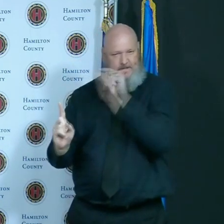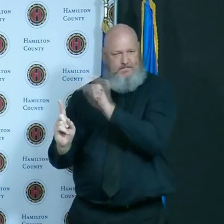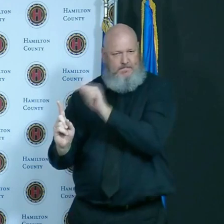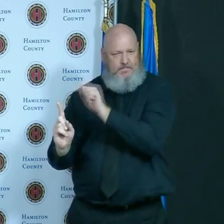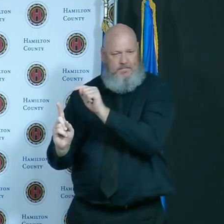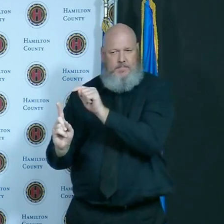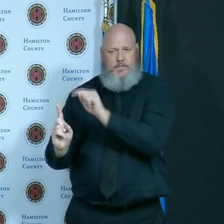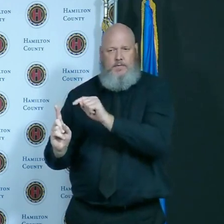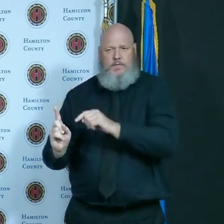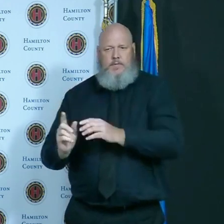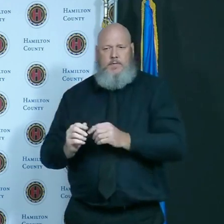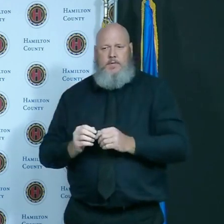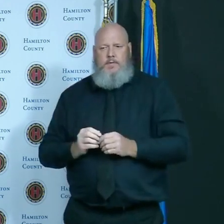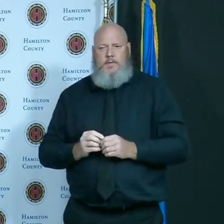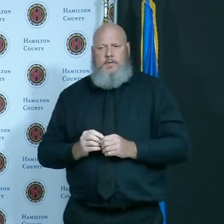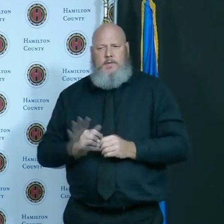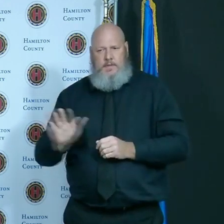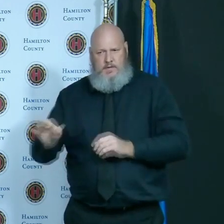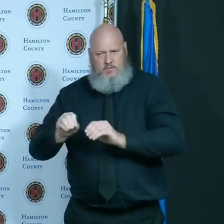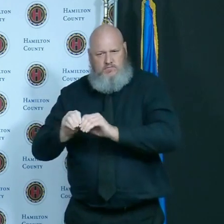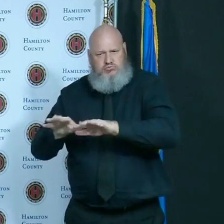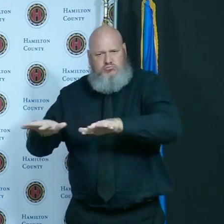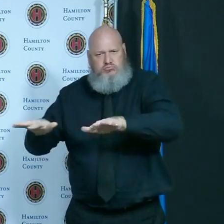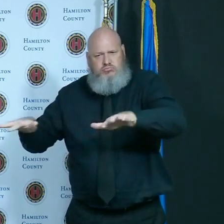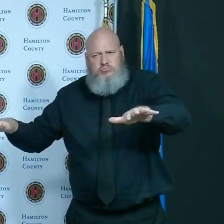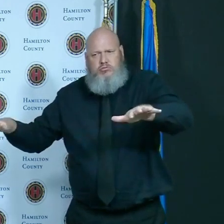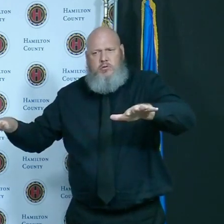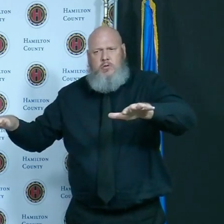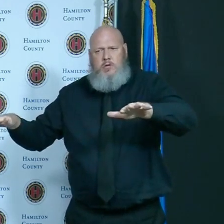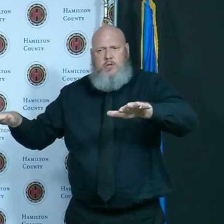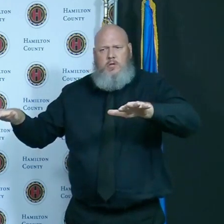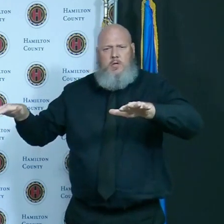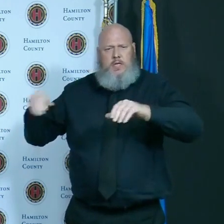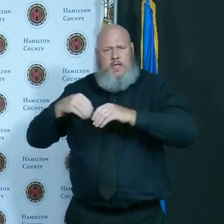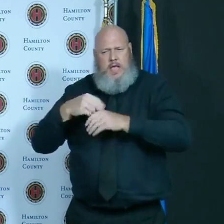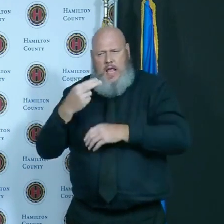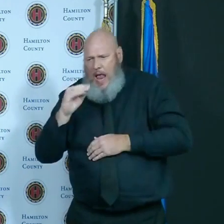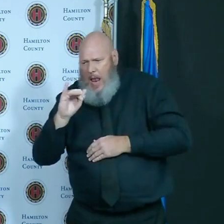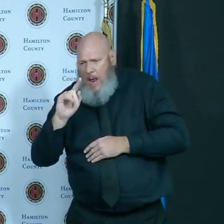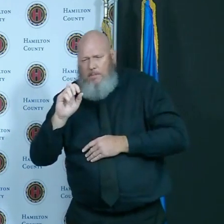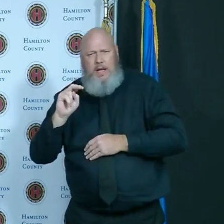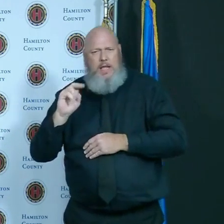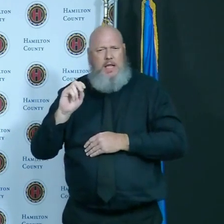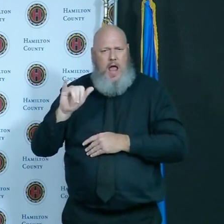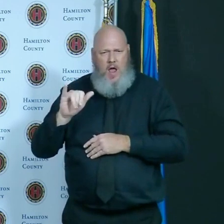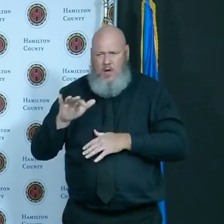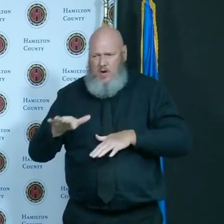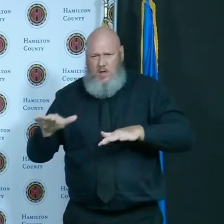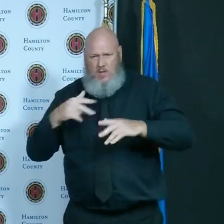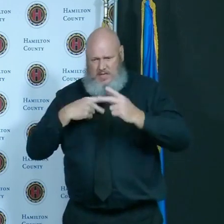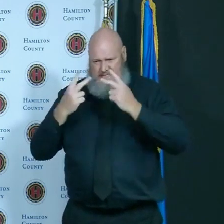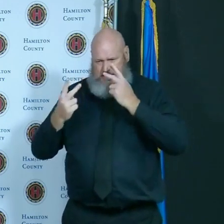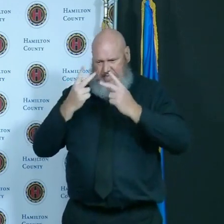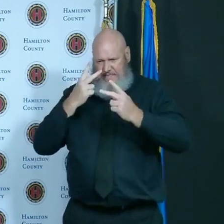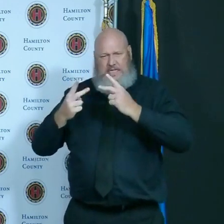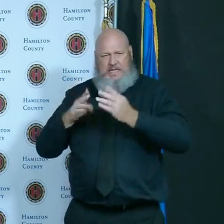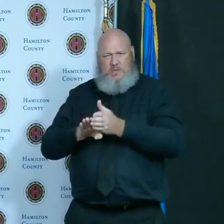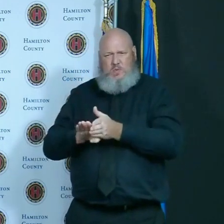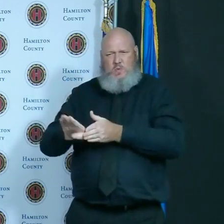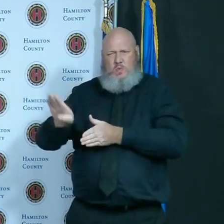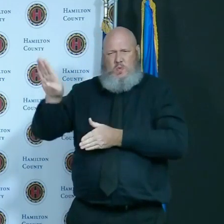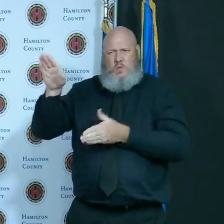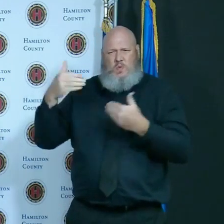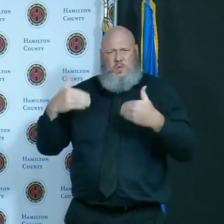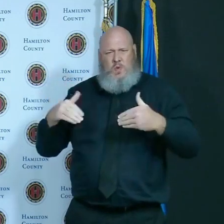the African American community in Hamilton County. We are, as you know, still gathering data in